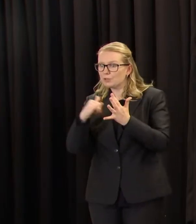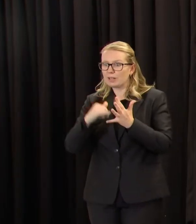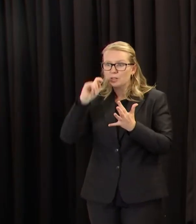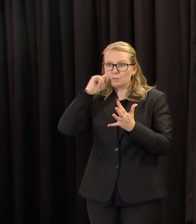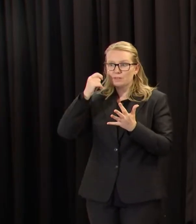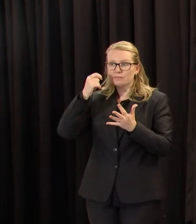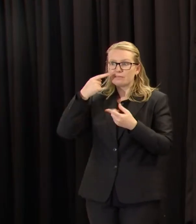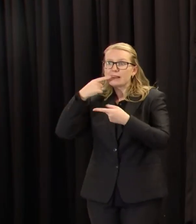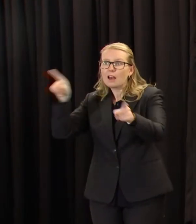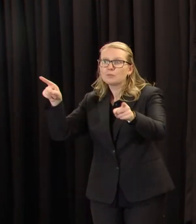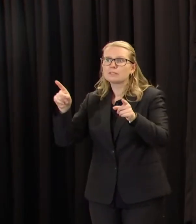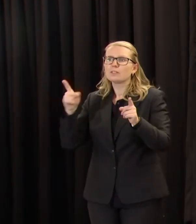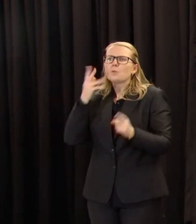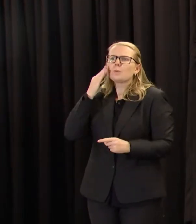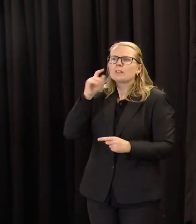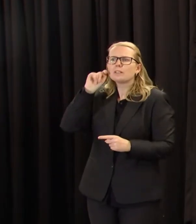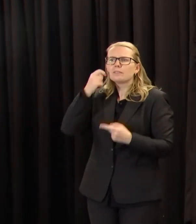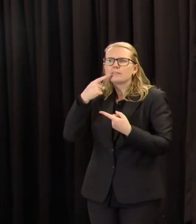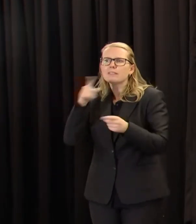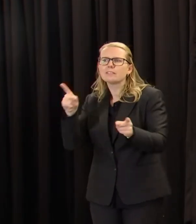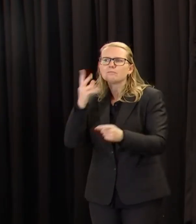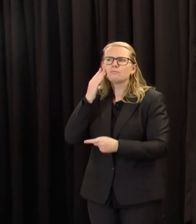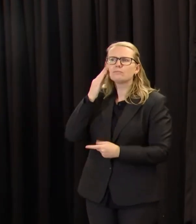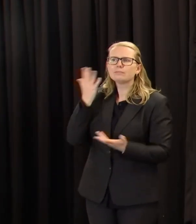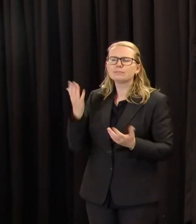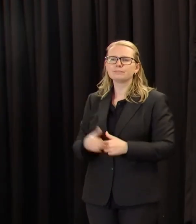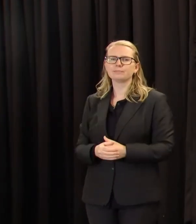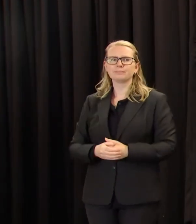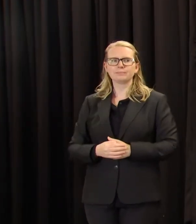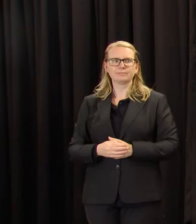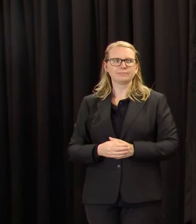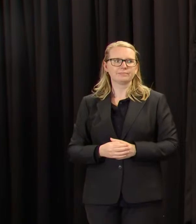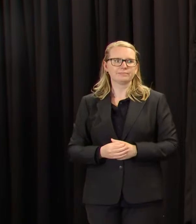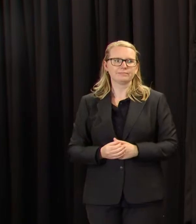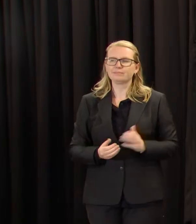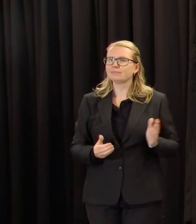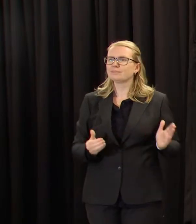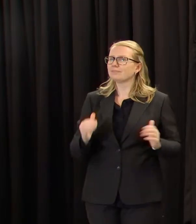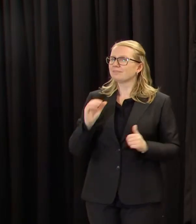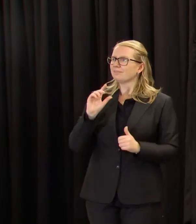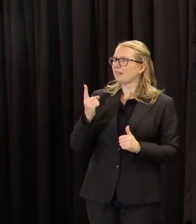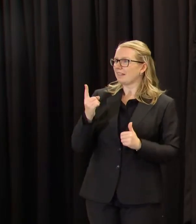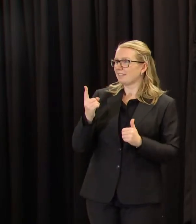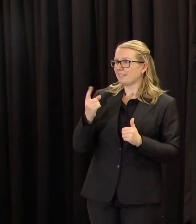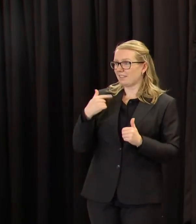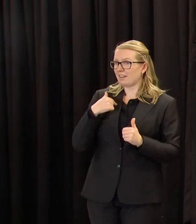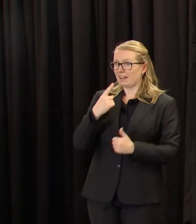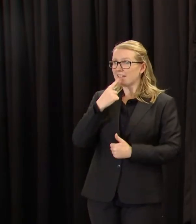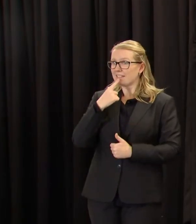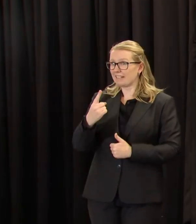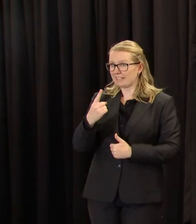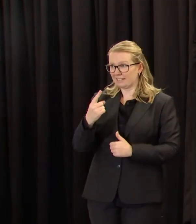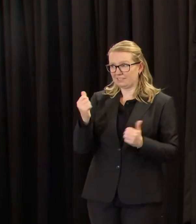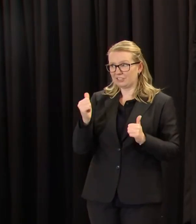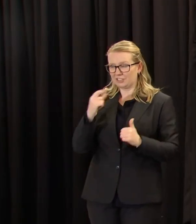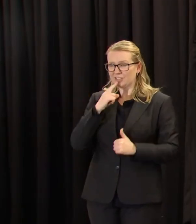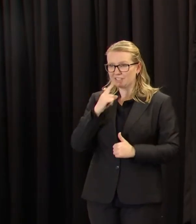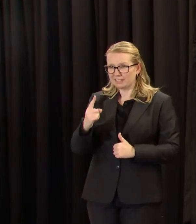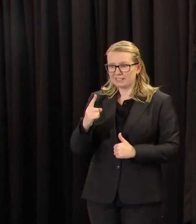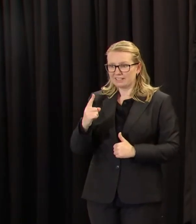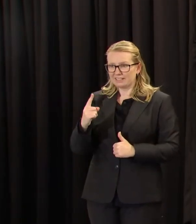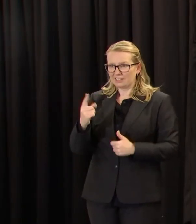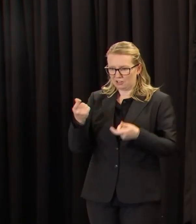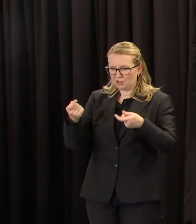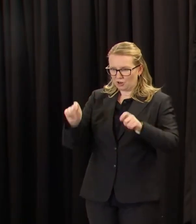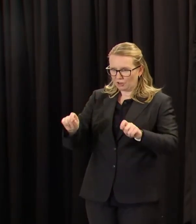hear on Wednesday? What day will we? Well, I think I've made it very clear that it's not like people are going to need notice to be opening up. So I've made it very clear that these rules are